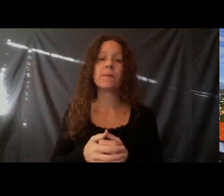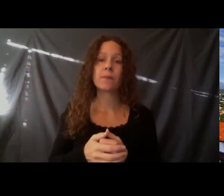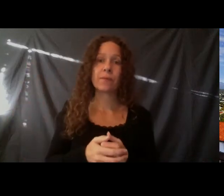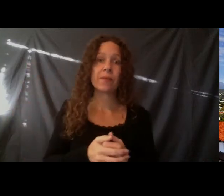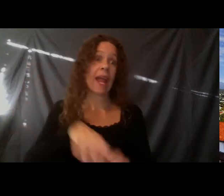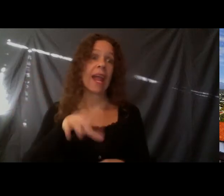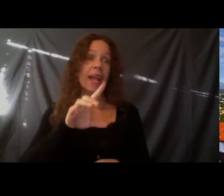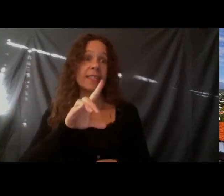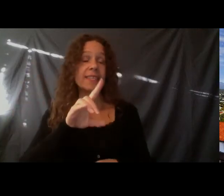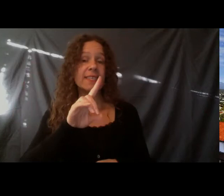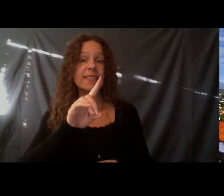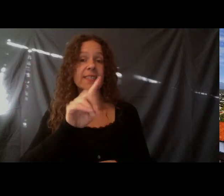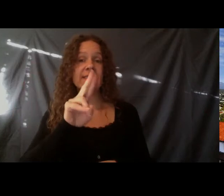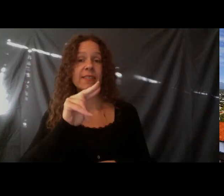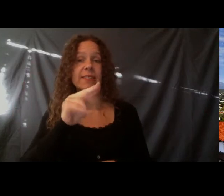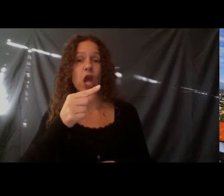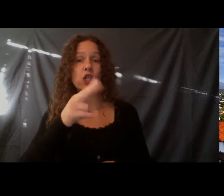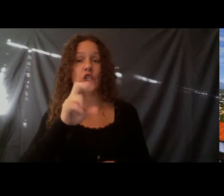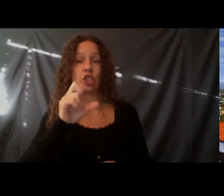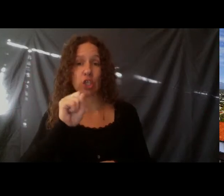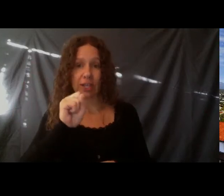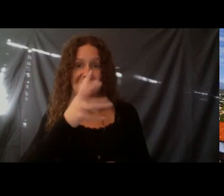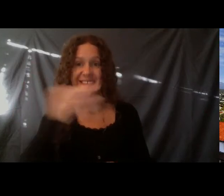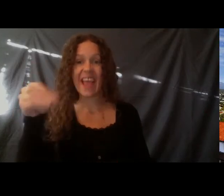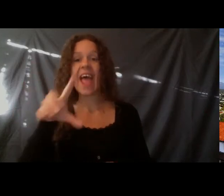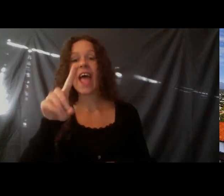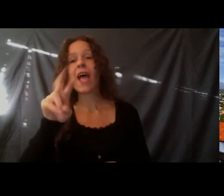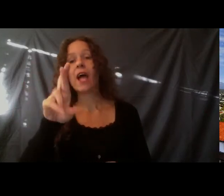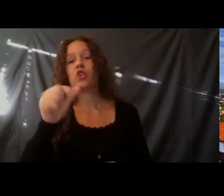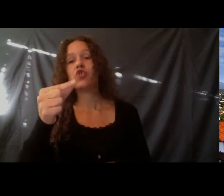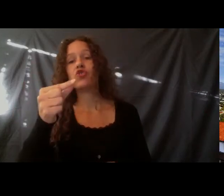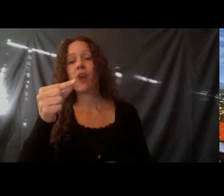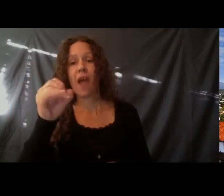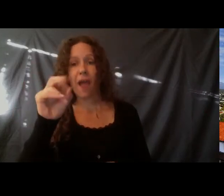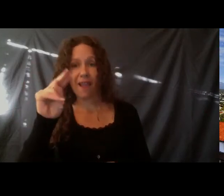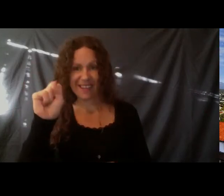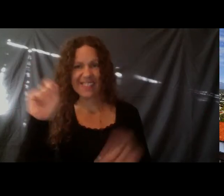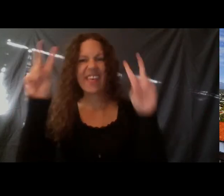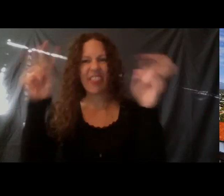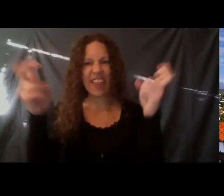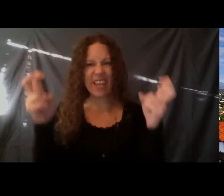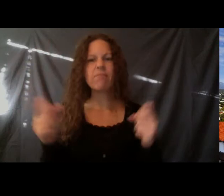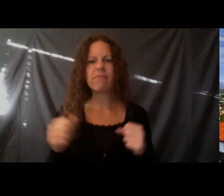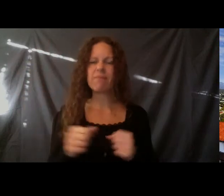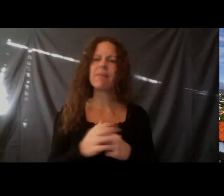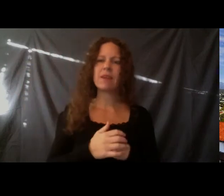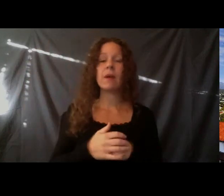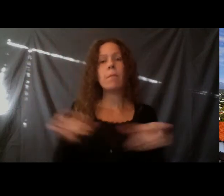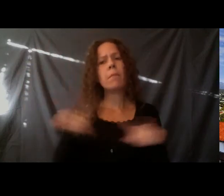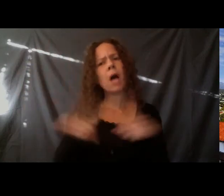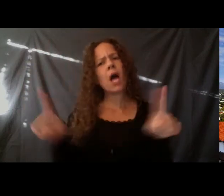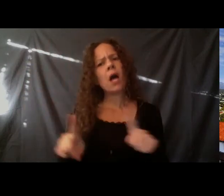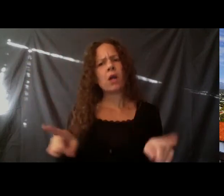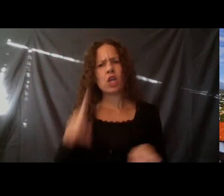Dragons themed fundraiser from me that I hope you'll help out with. But I really think that part of that should be talking about the fact that